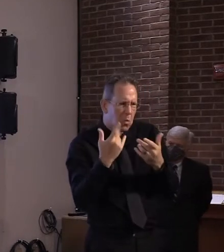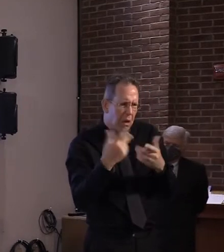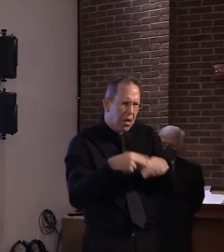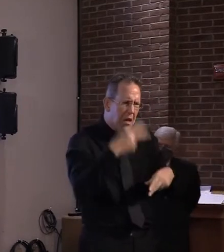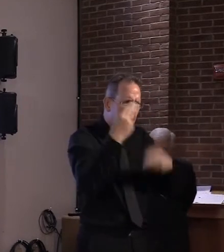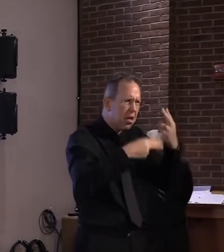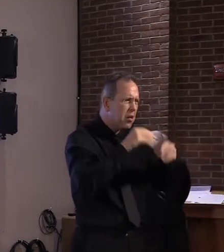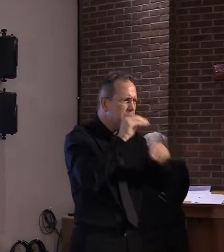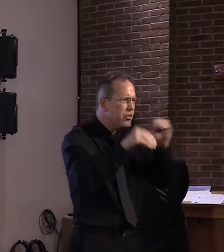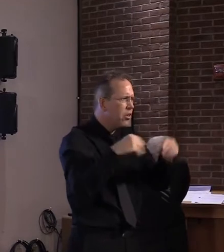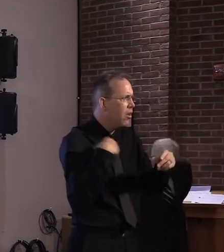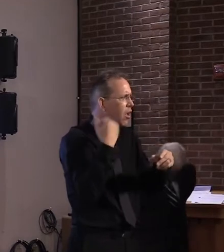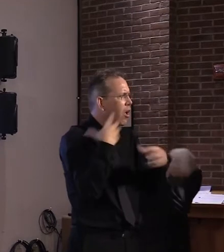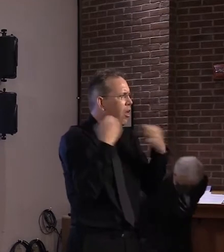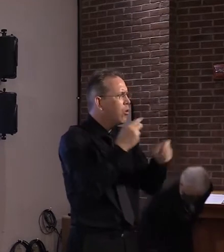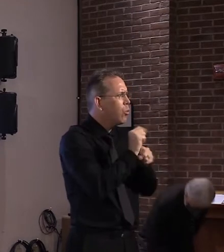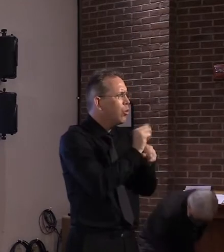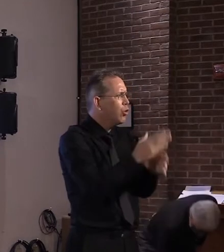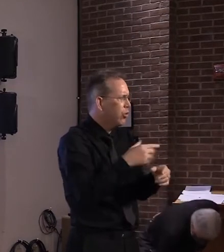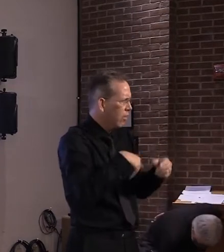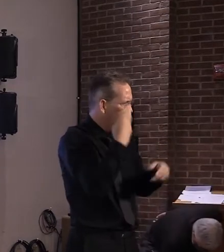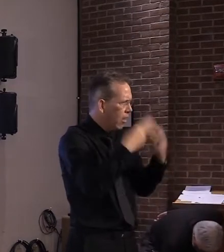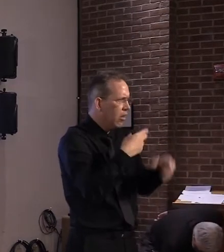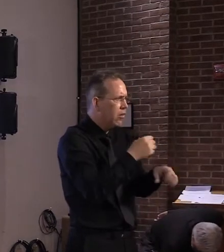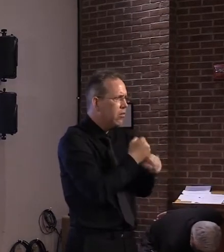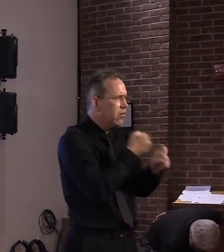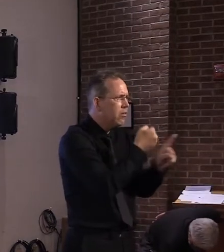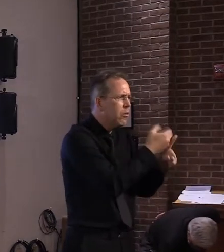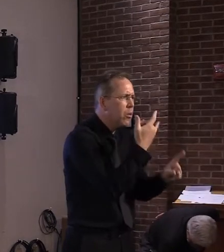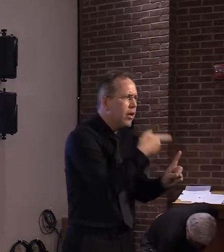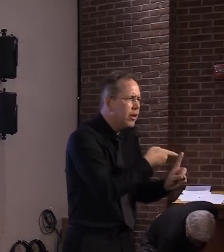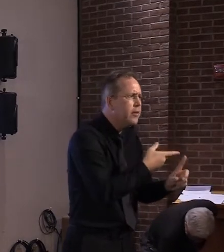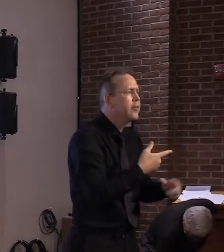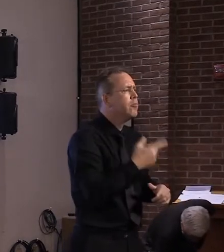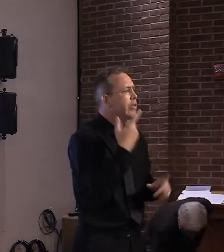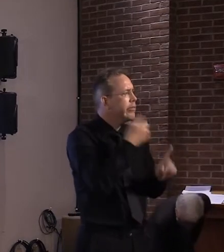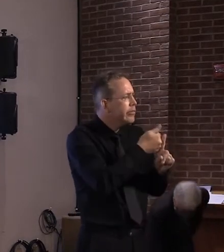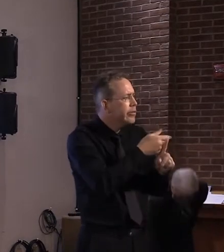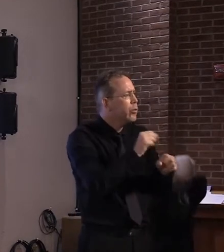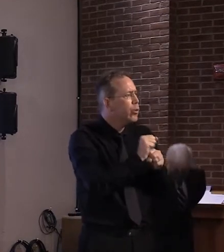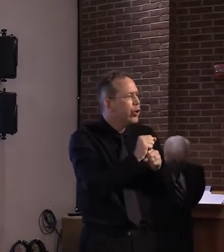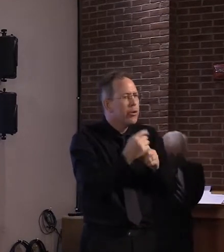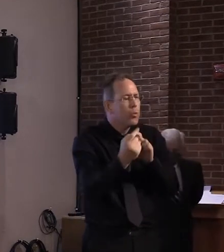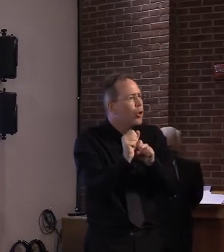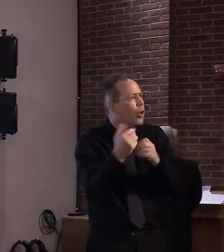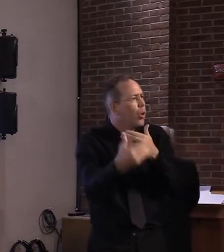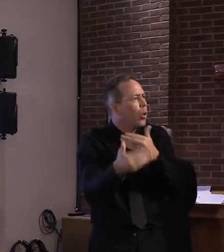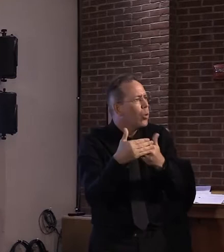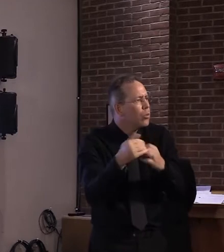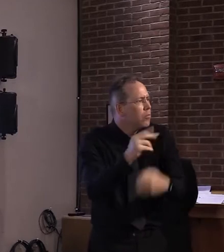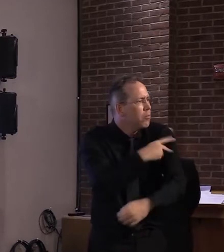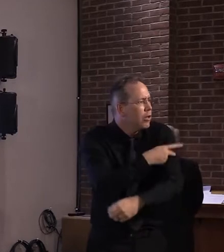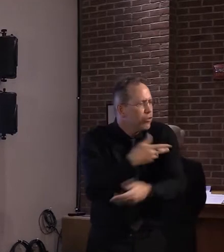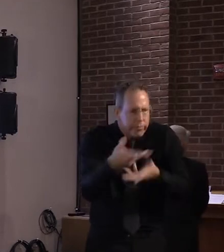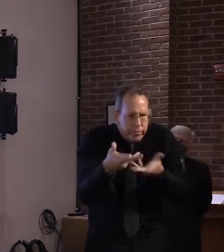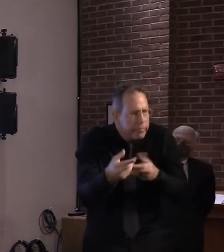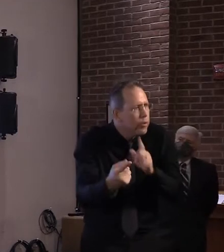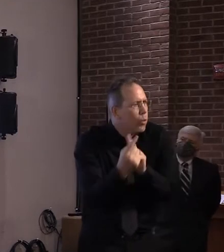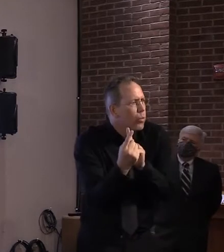That increases their risk. They're also potentially more frequently tested. And